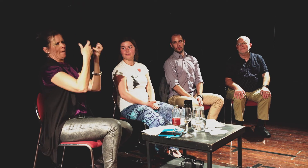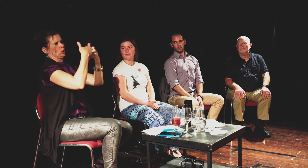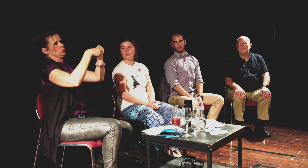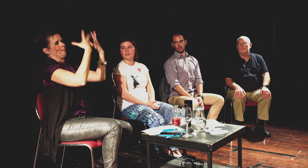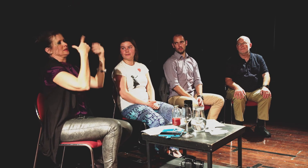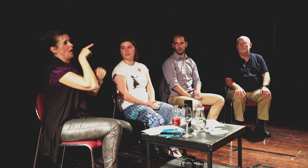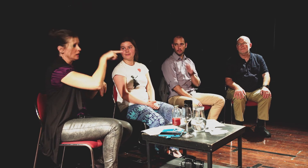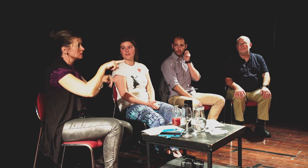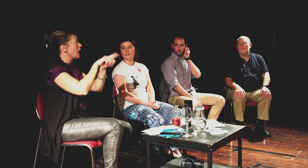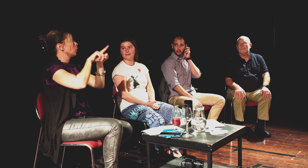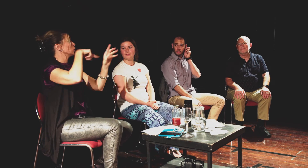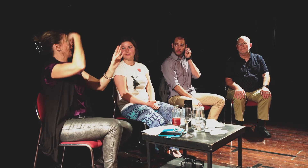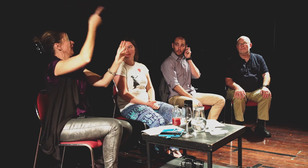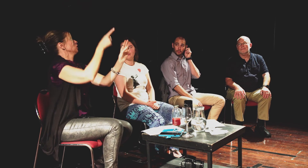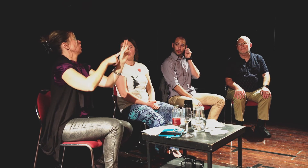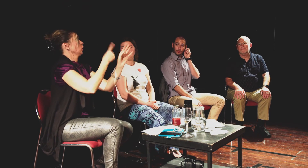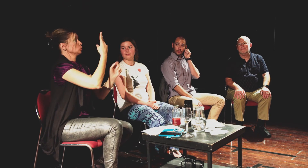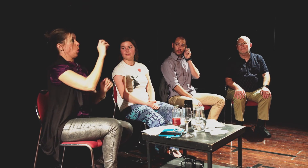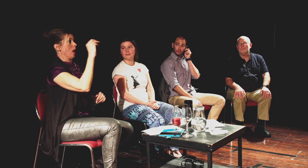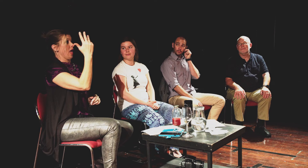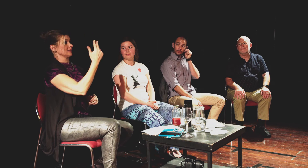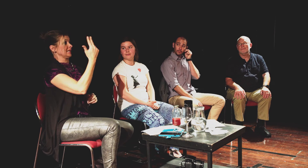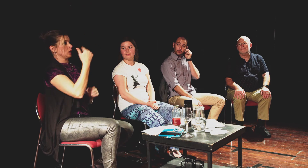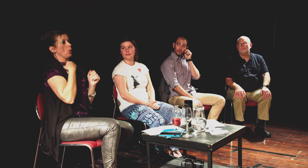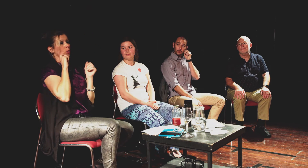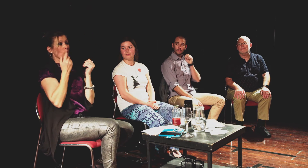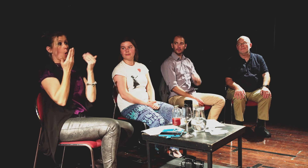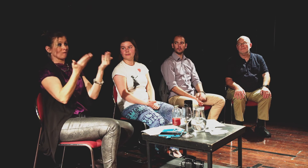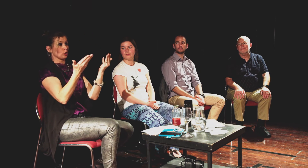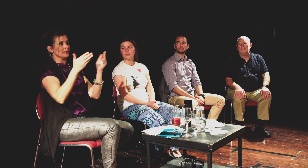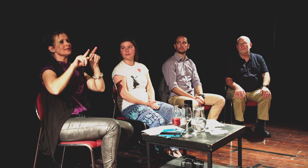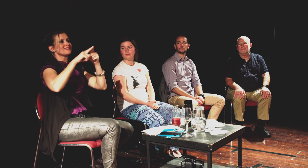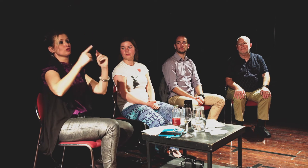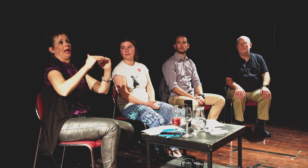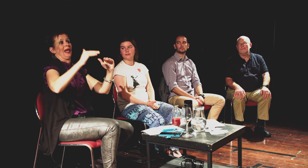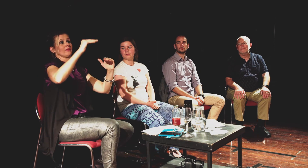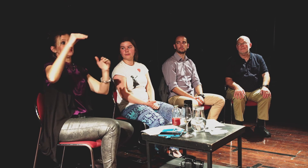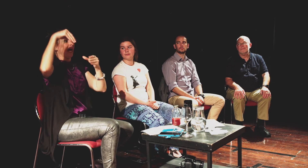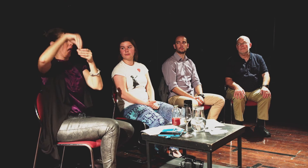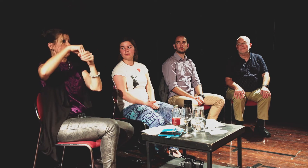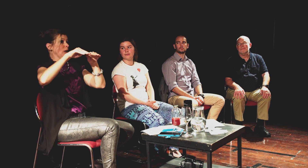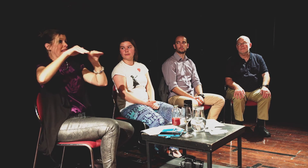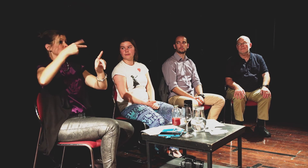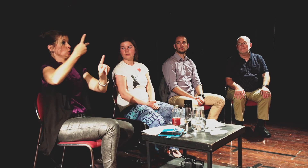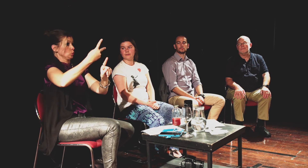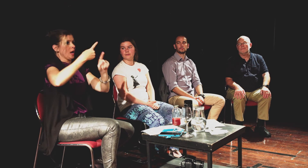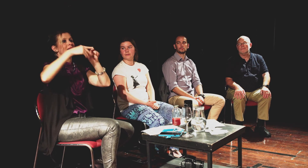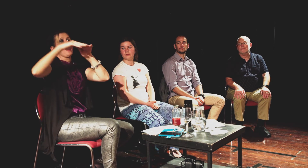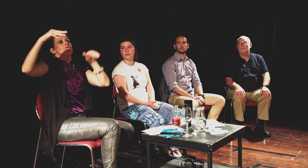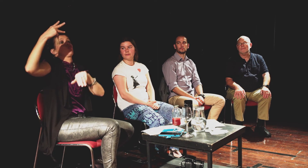summer classes as well, so check out our website. We'll be kicking off 2019 season, and there are different levels that are